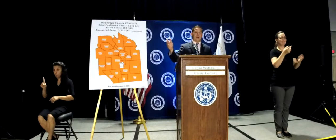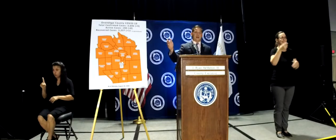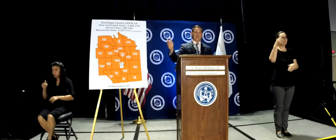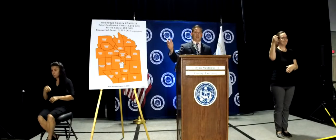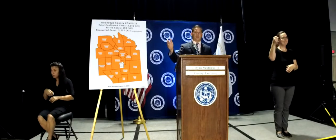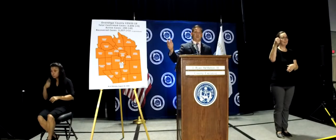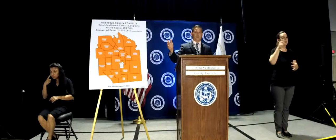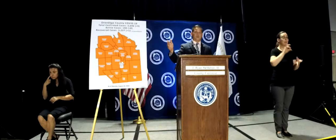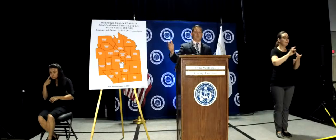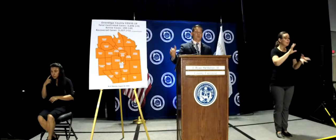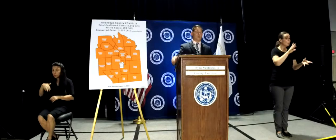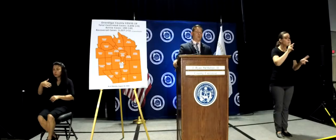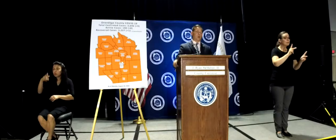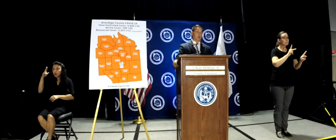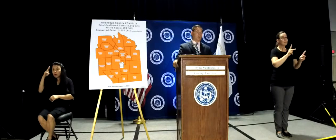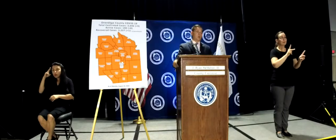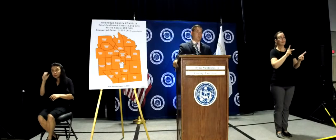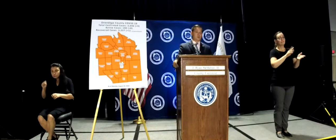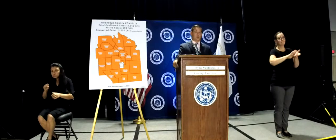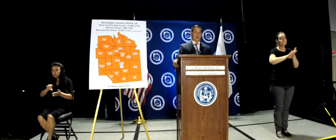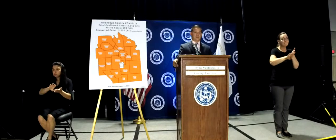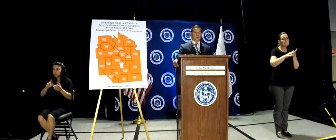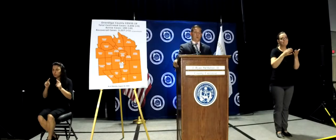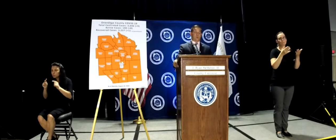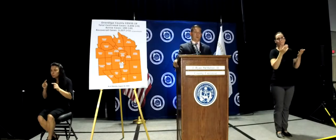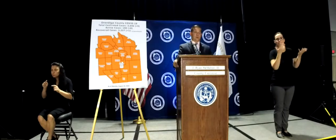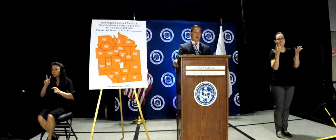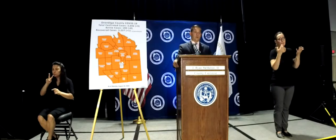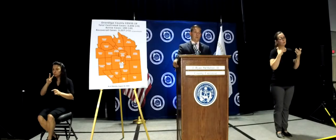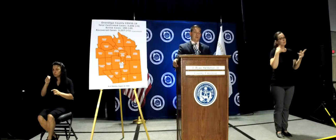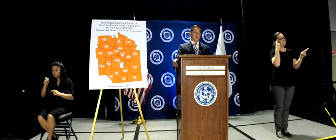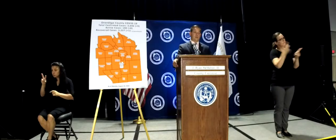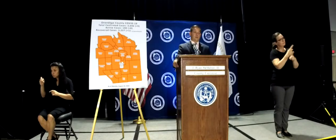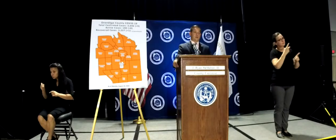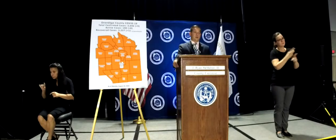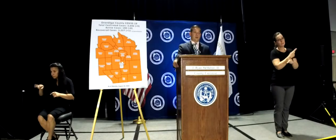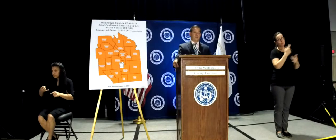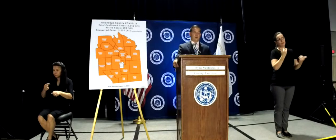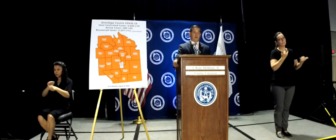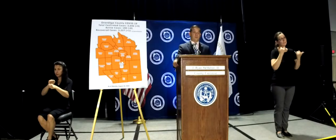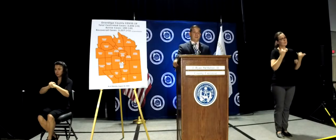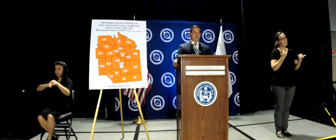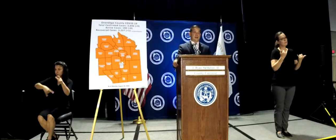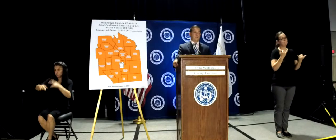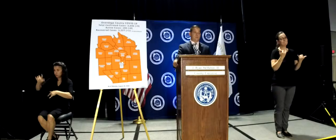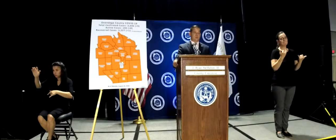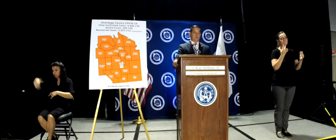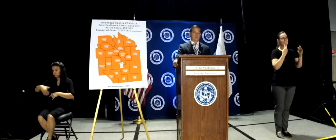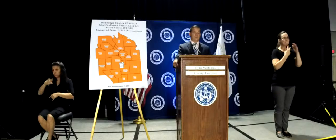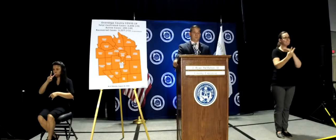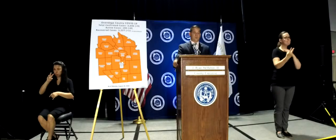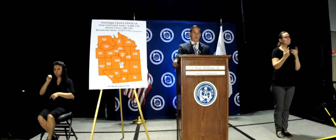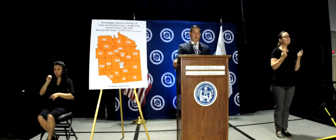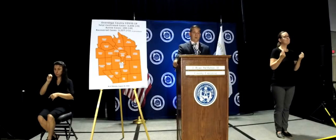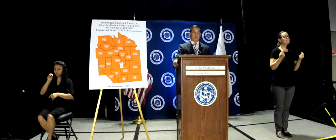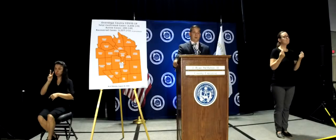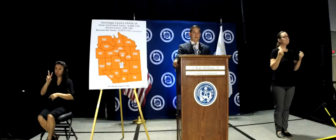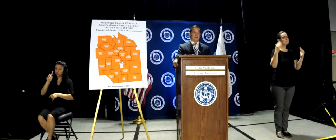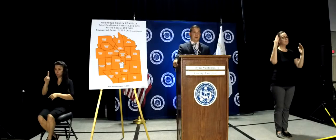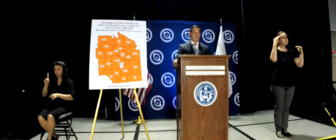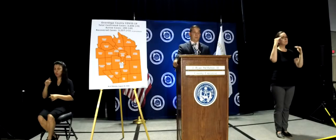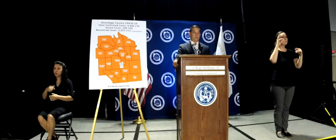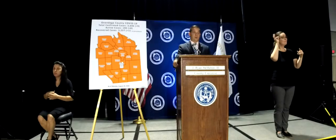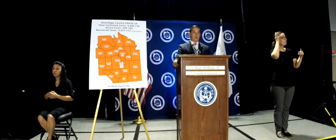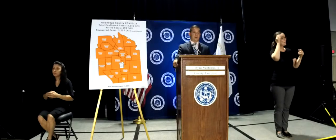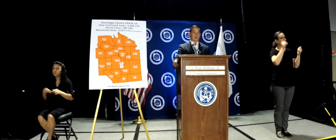bring them back on January 1st of 2021. So that's what we're looking at. We've been giving the federal government time to get their